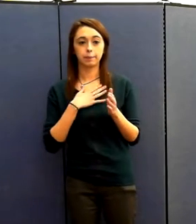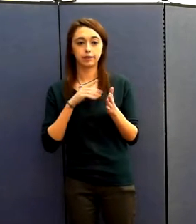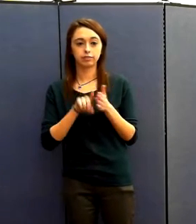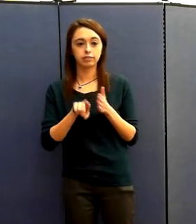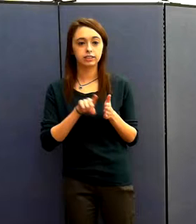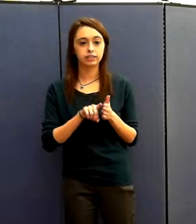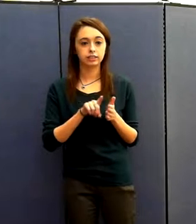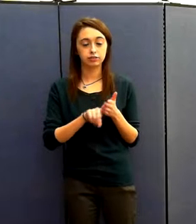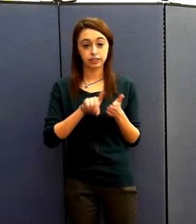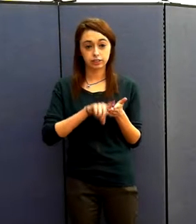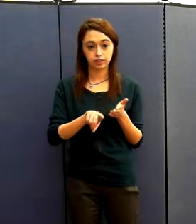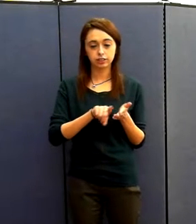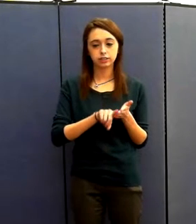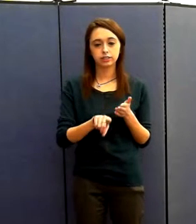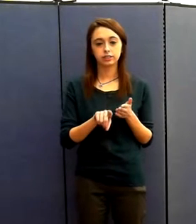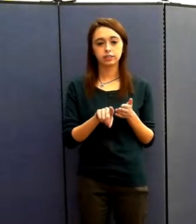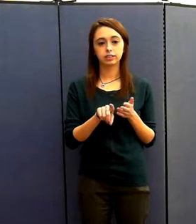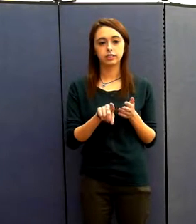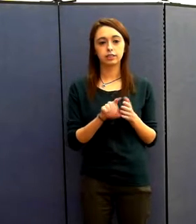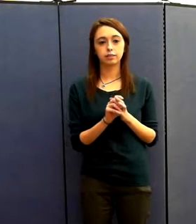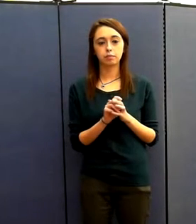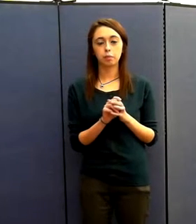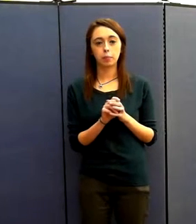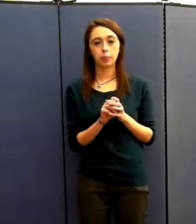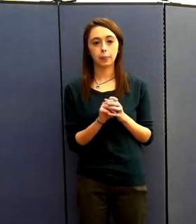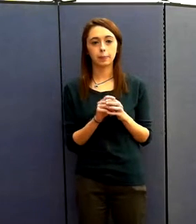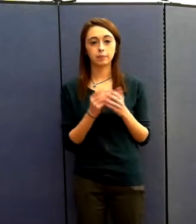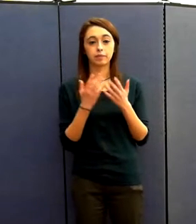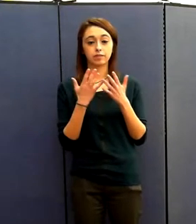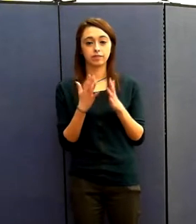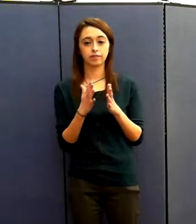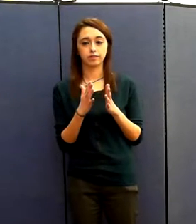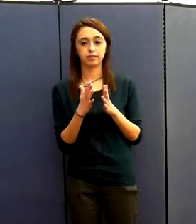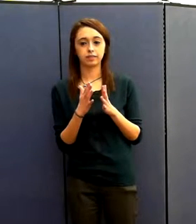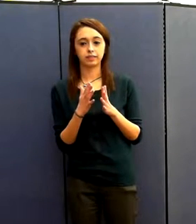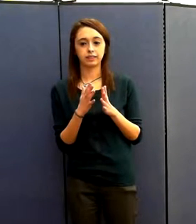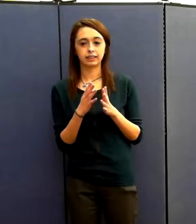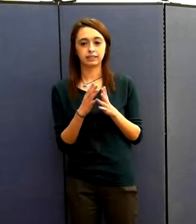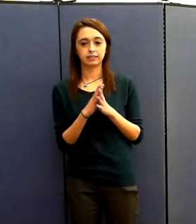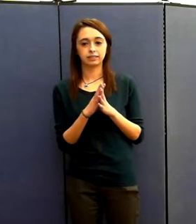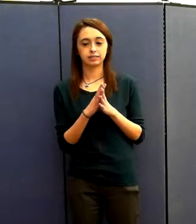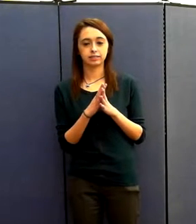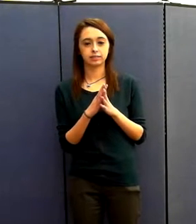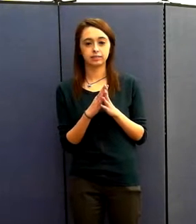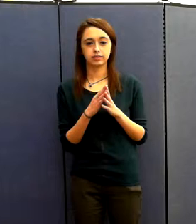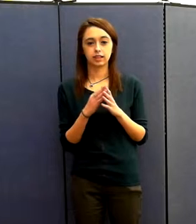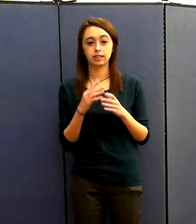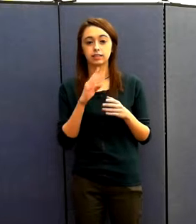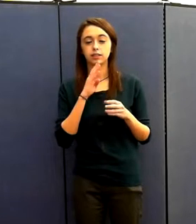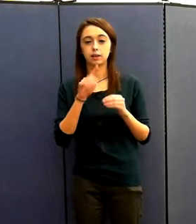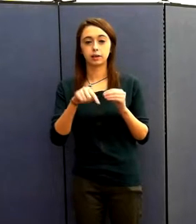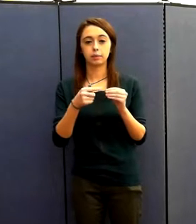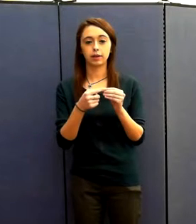projects and offer concluding remarks about where this research is going.